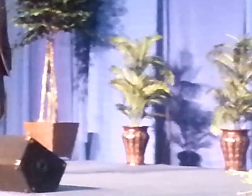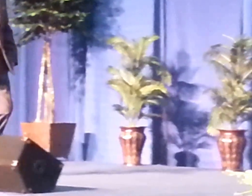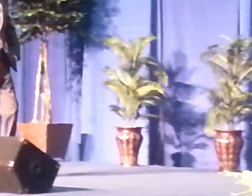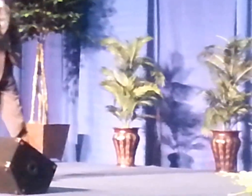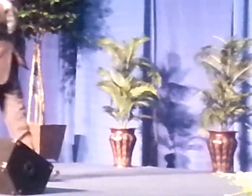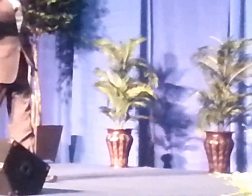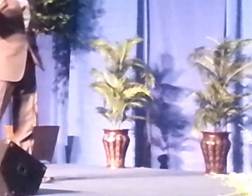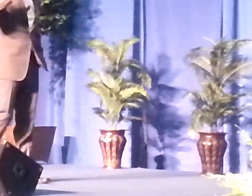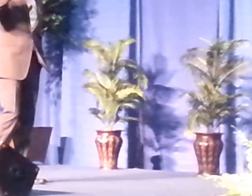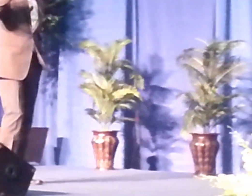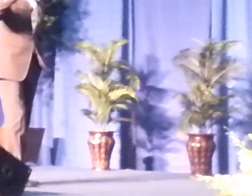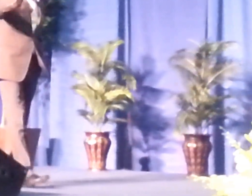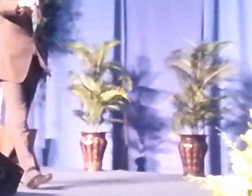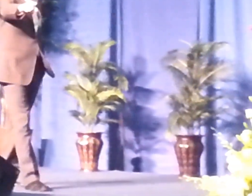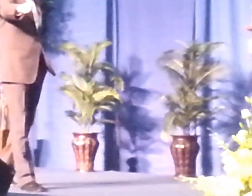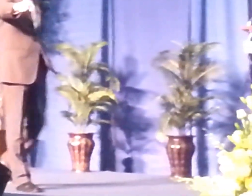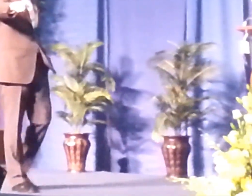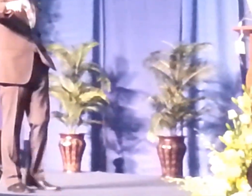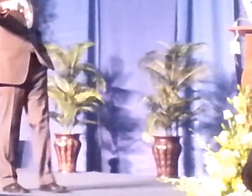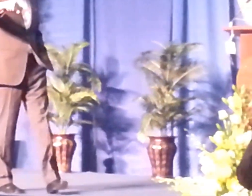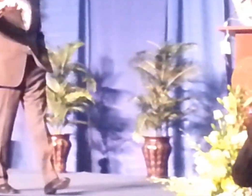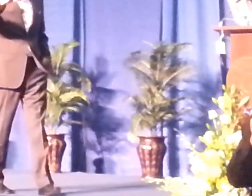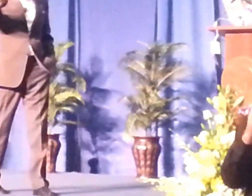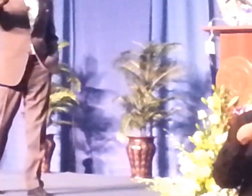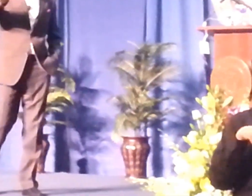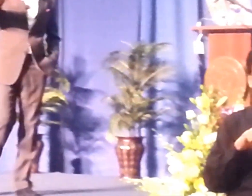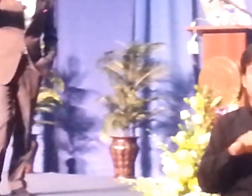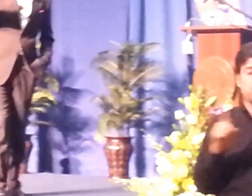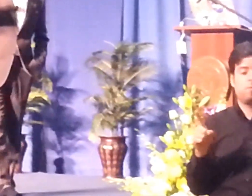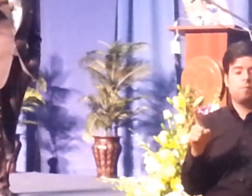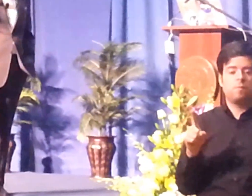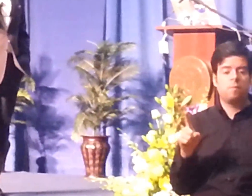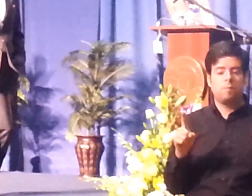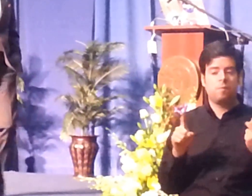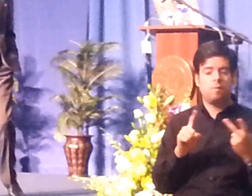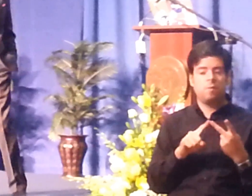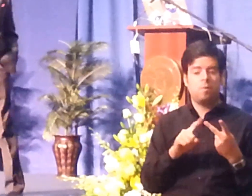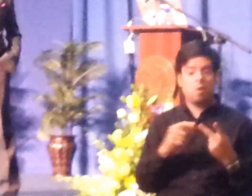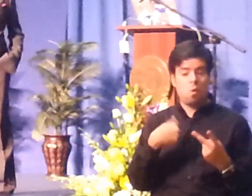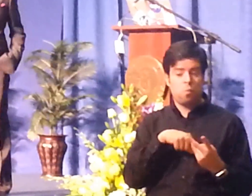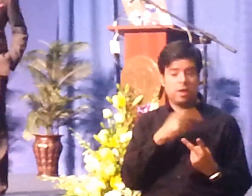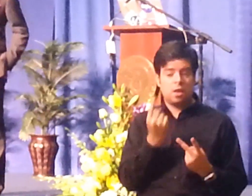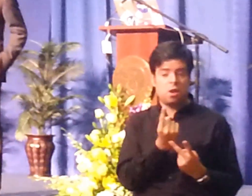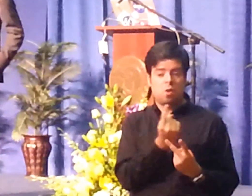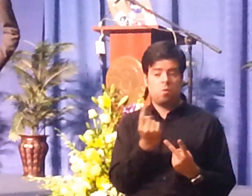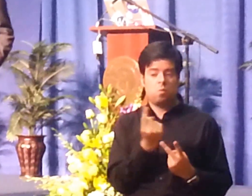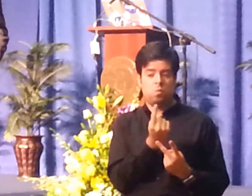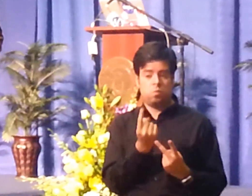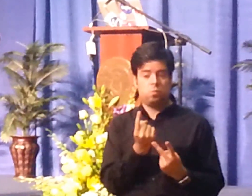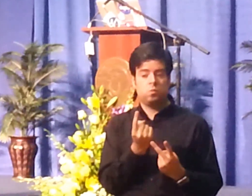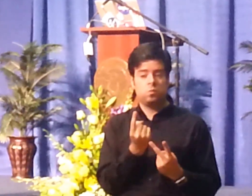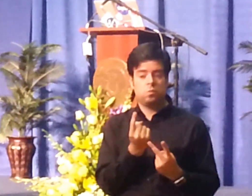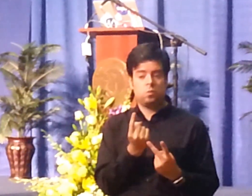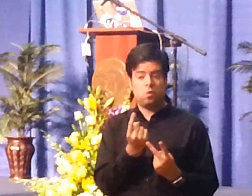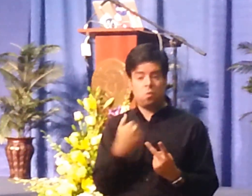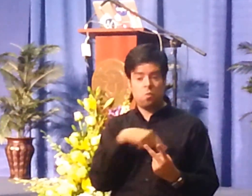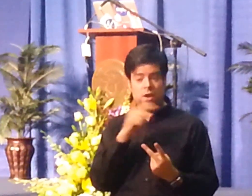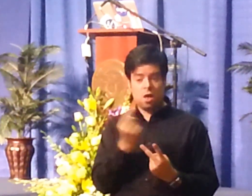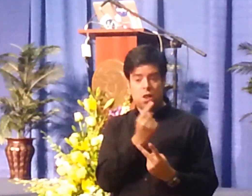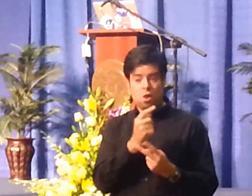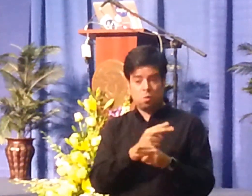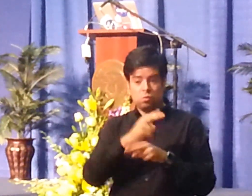No. Where did we come from? And are we alone? Are we alone in the